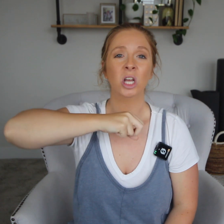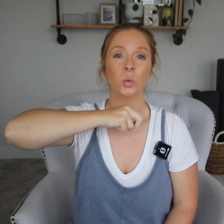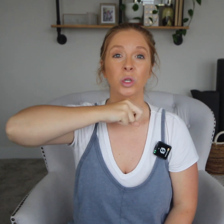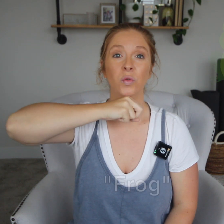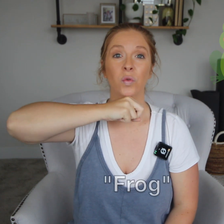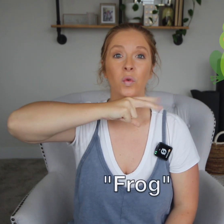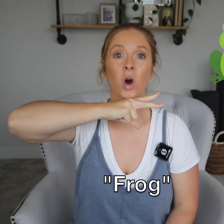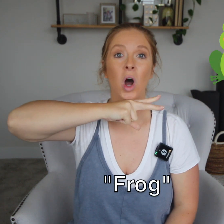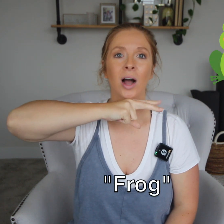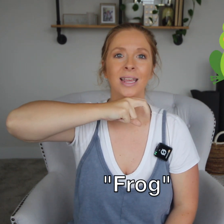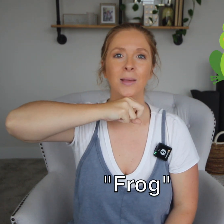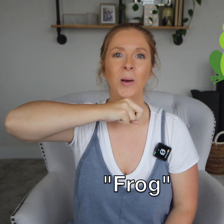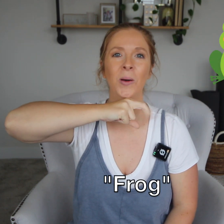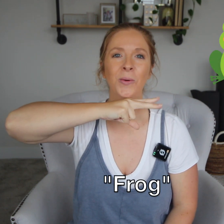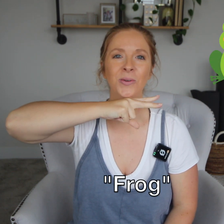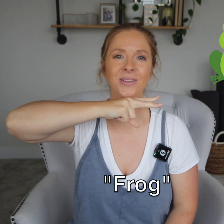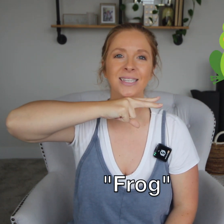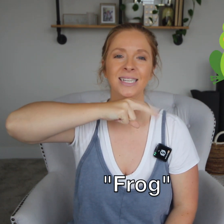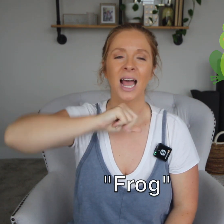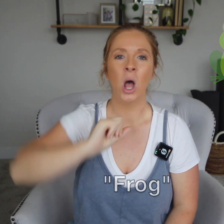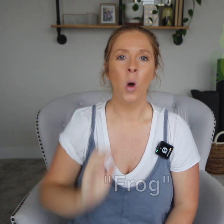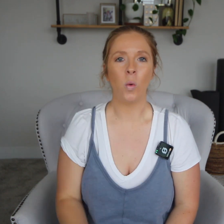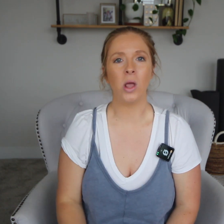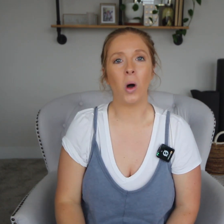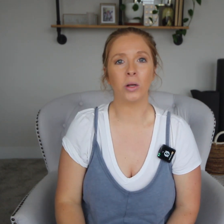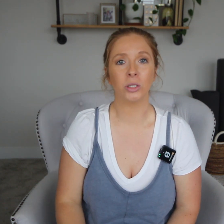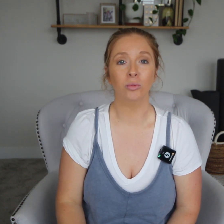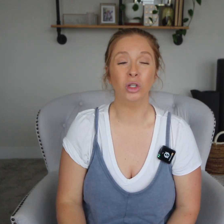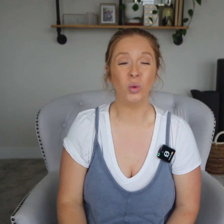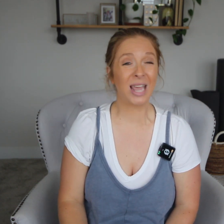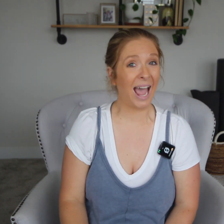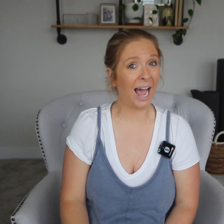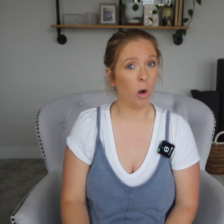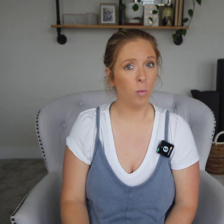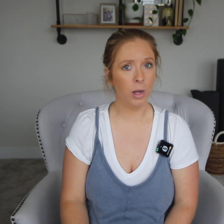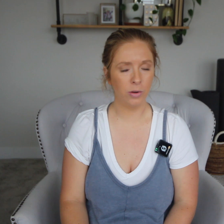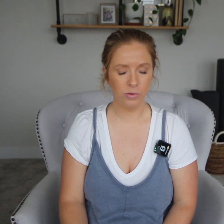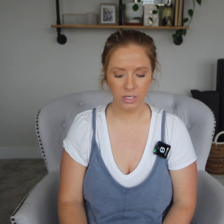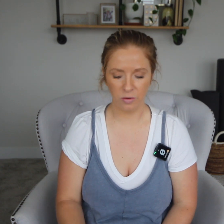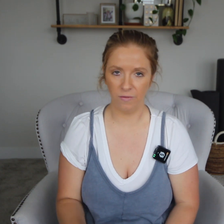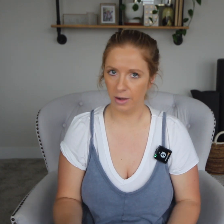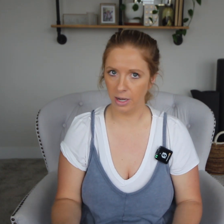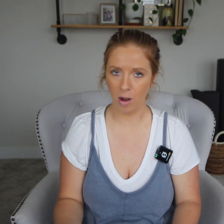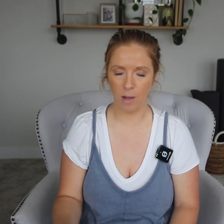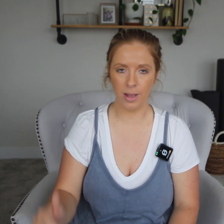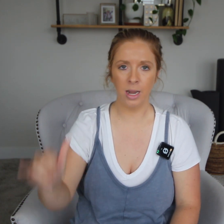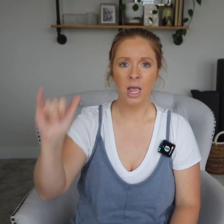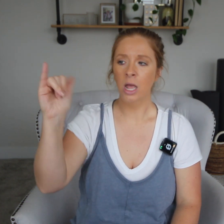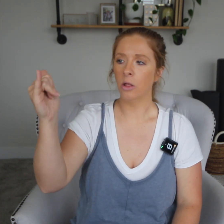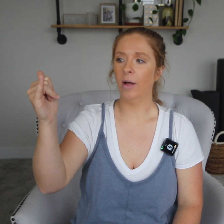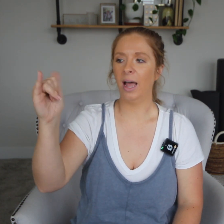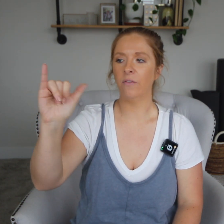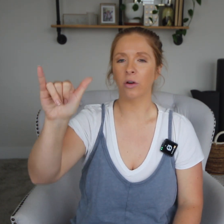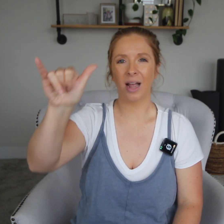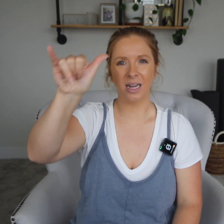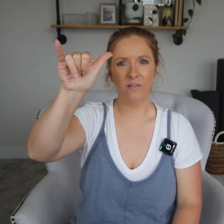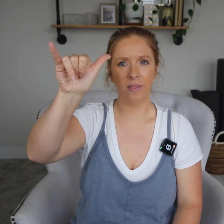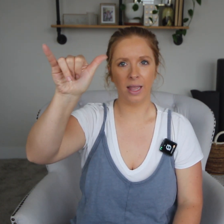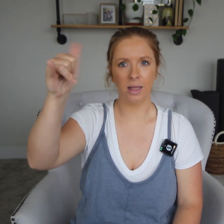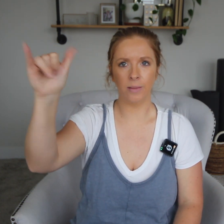we do froggy pose. We also do cow pose, so very common. You'll have your kind of in like a